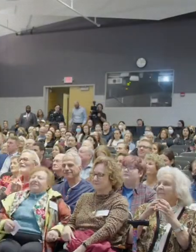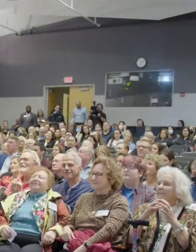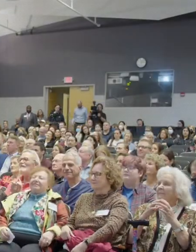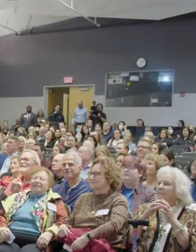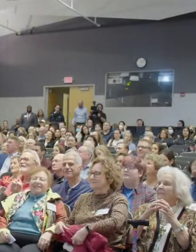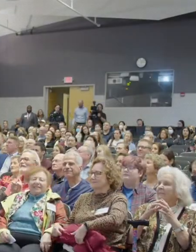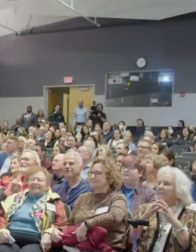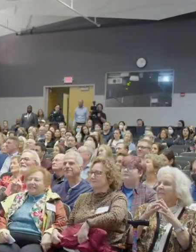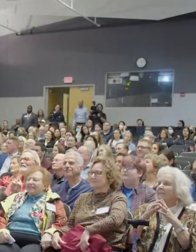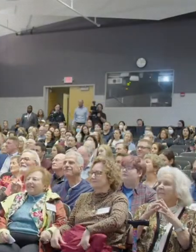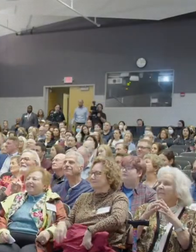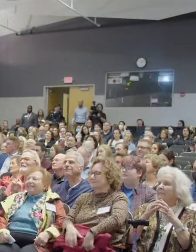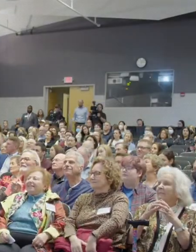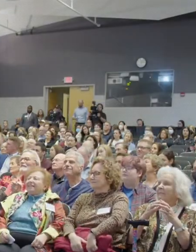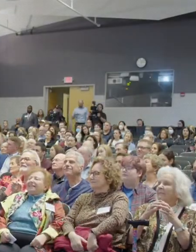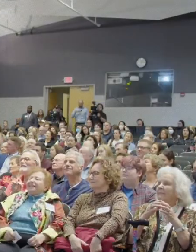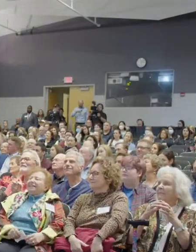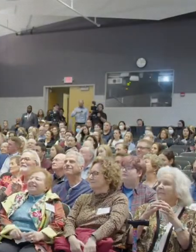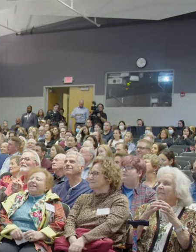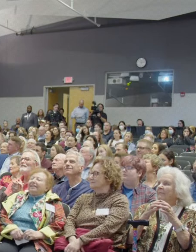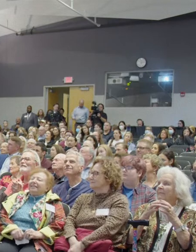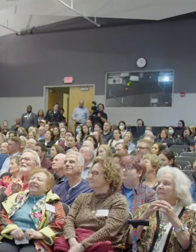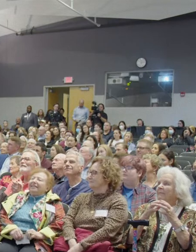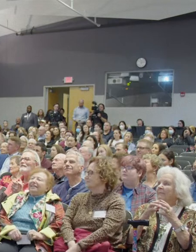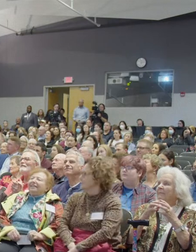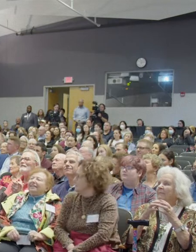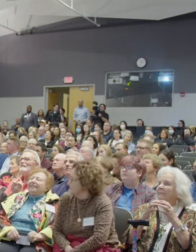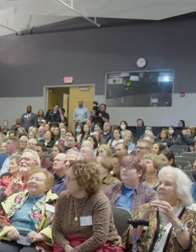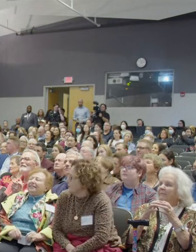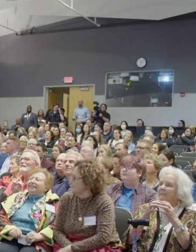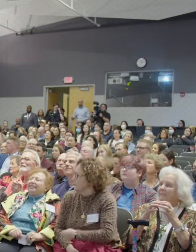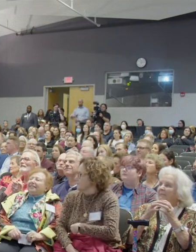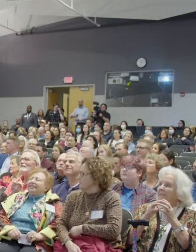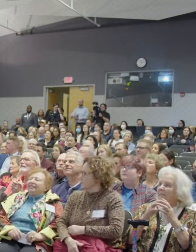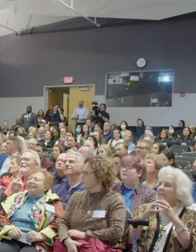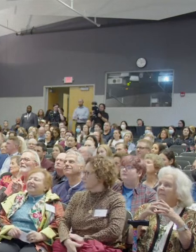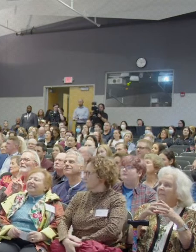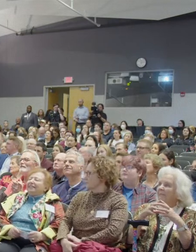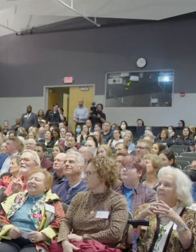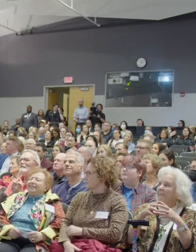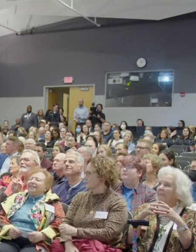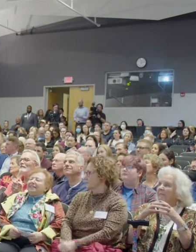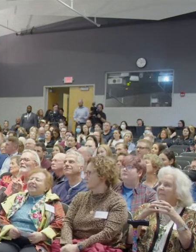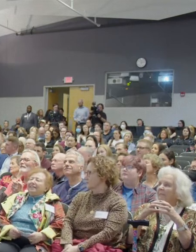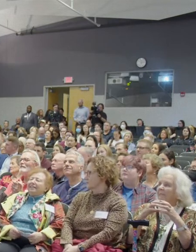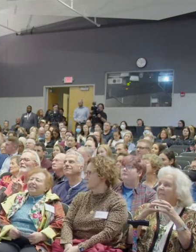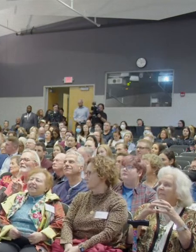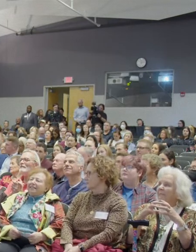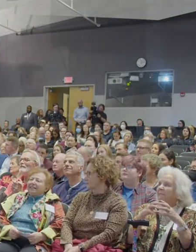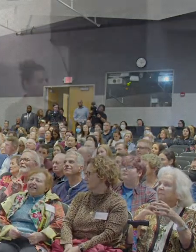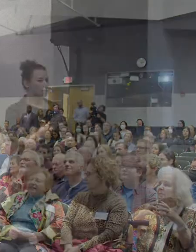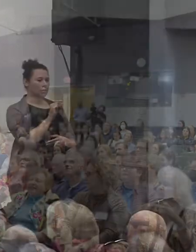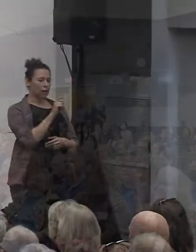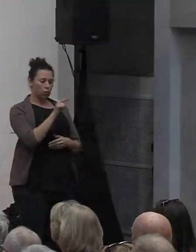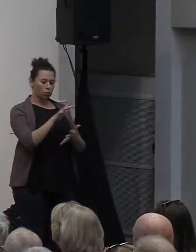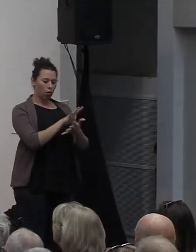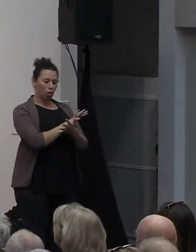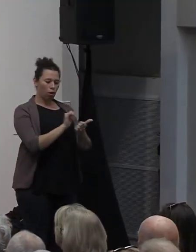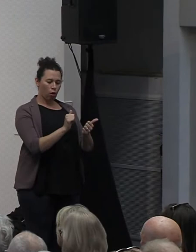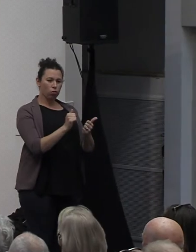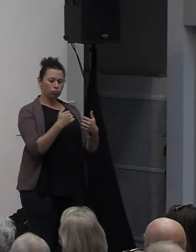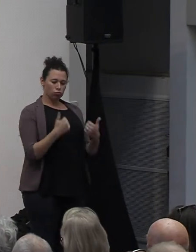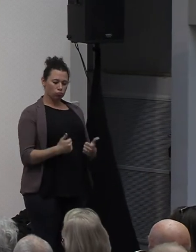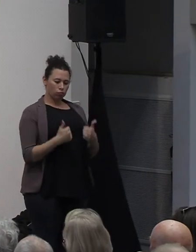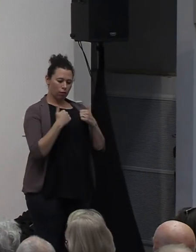Please forgive me if I've missed someone whose name is not on my list. In addition to welcoming the St. Louis Holocaust survivors who